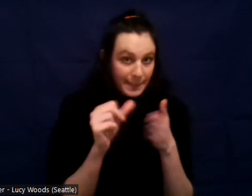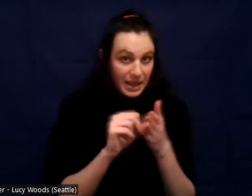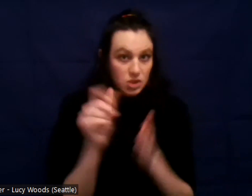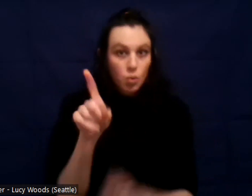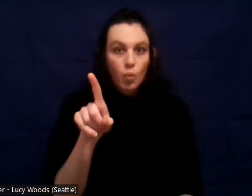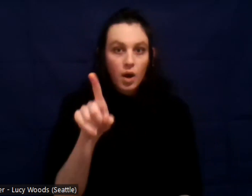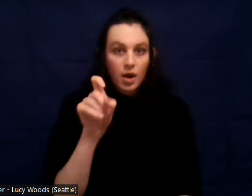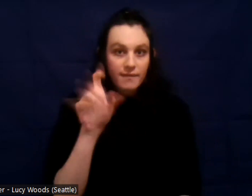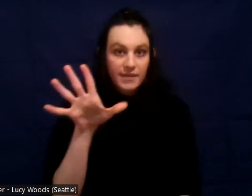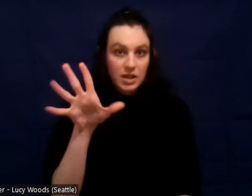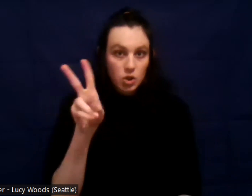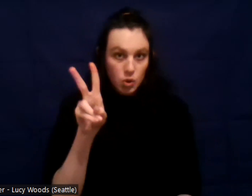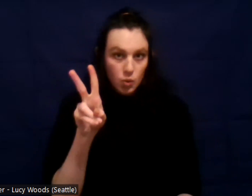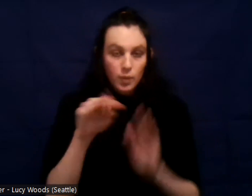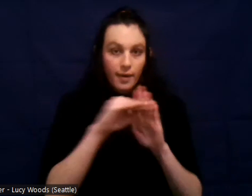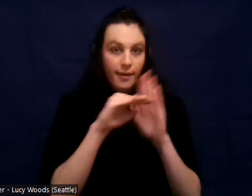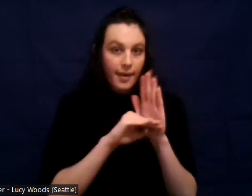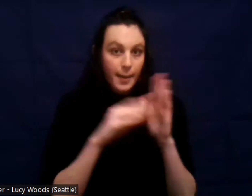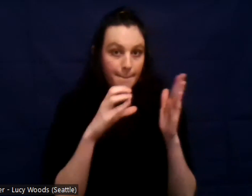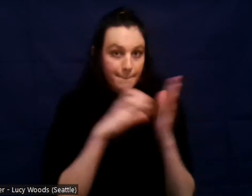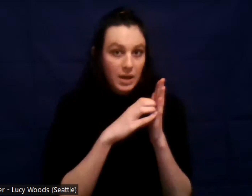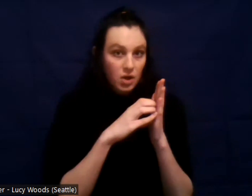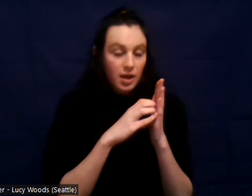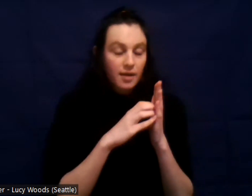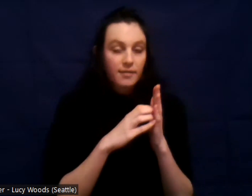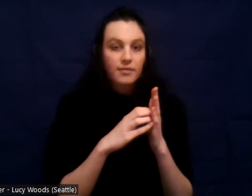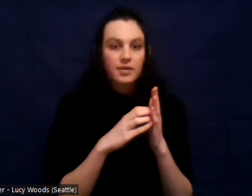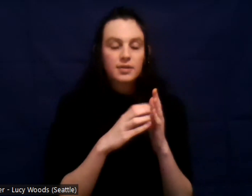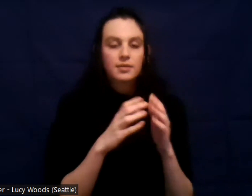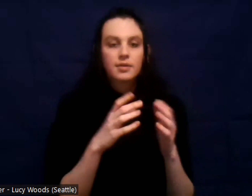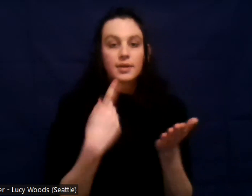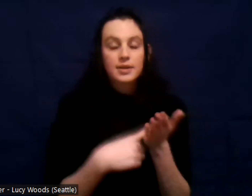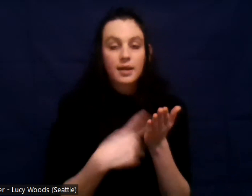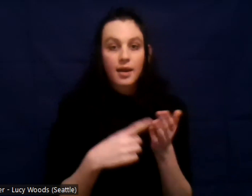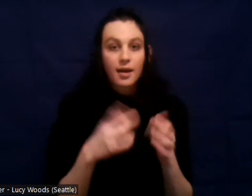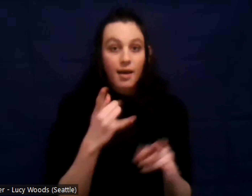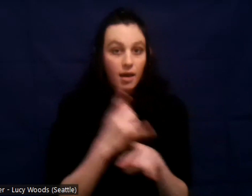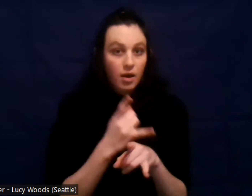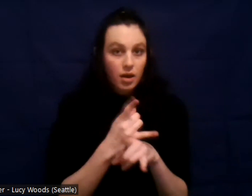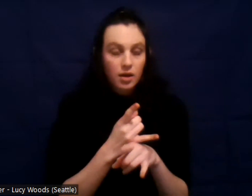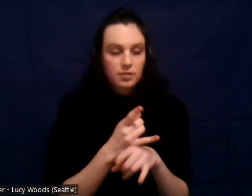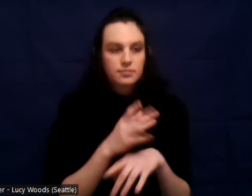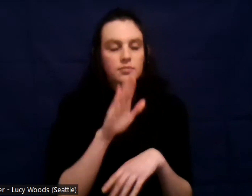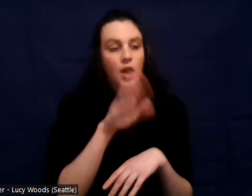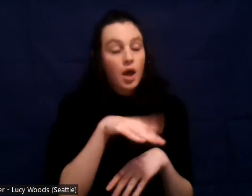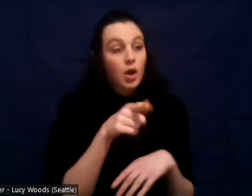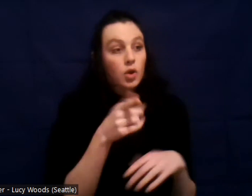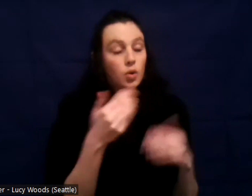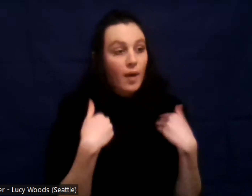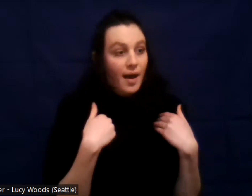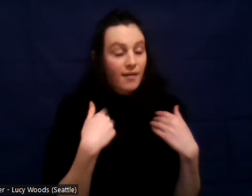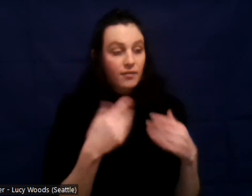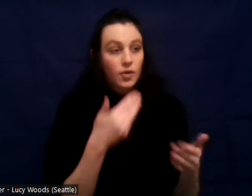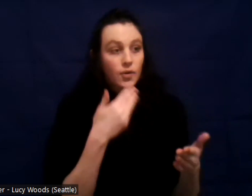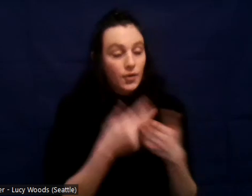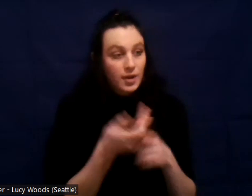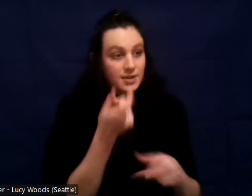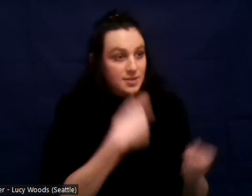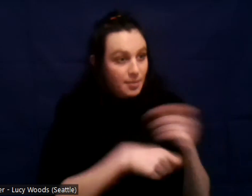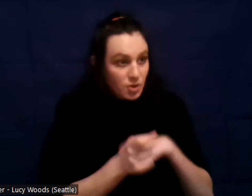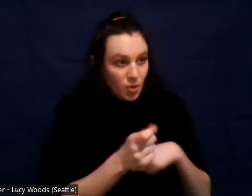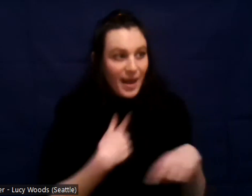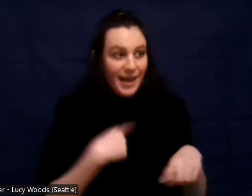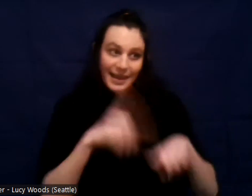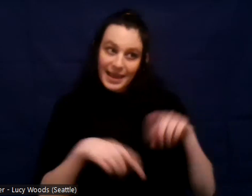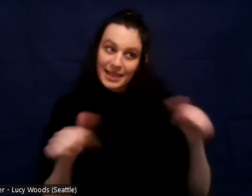152. So he says he's talking about liquor and he's like, have you a sufficient substitute? Like obviously I can't live without that. Like,